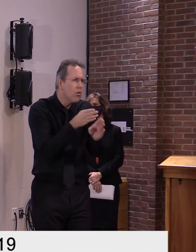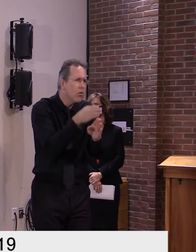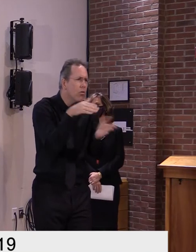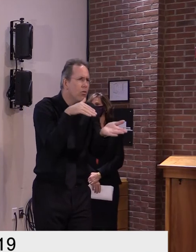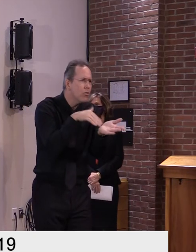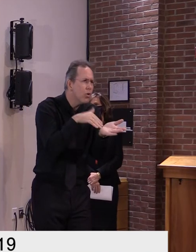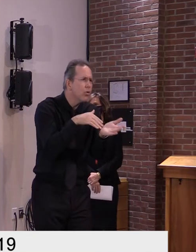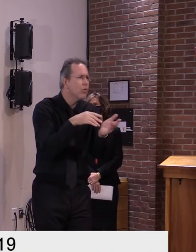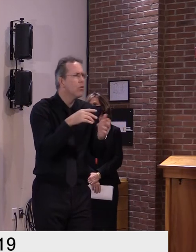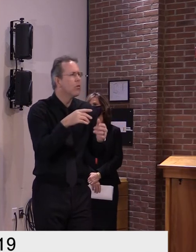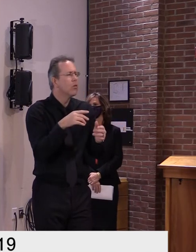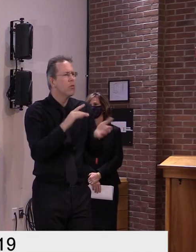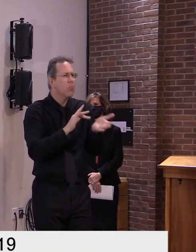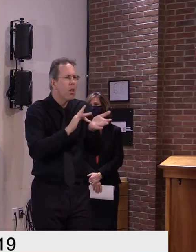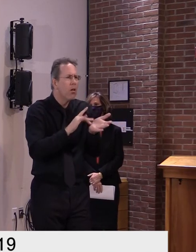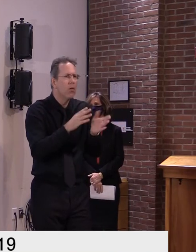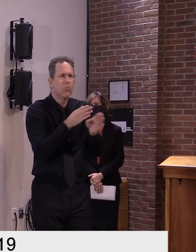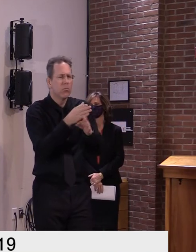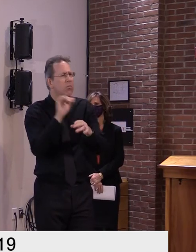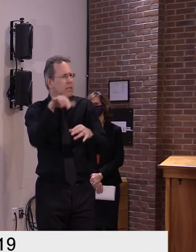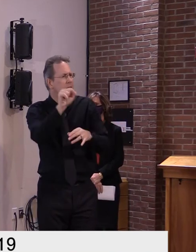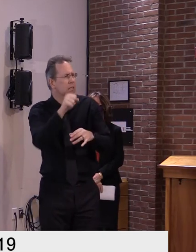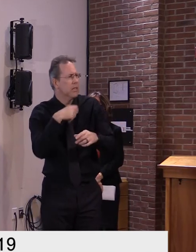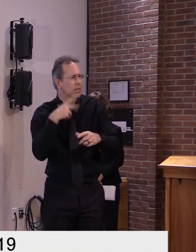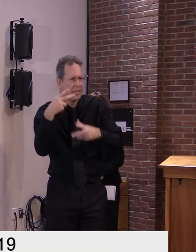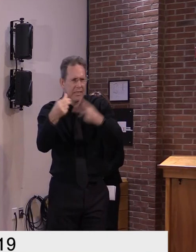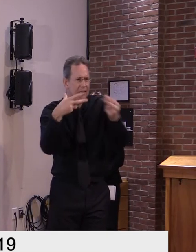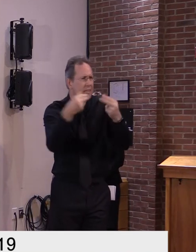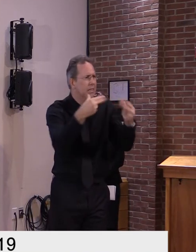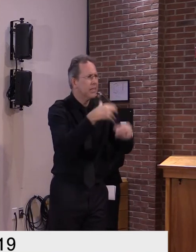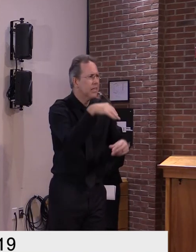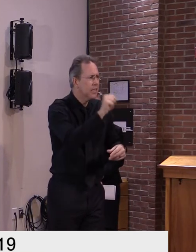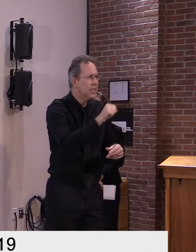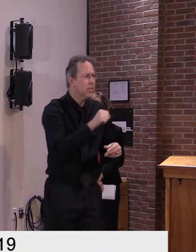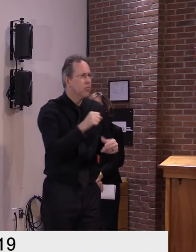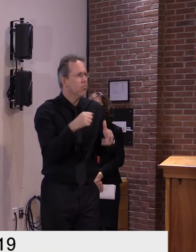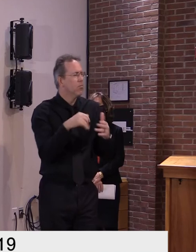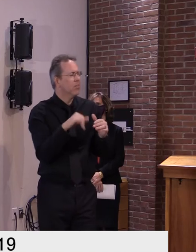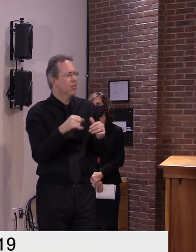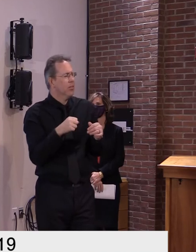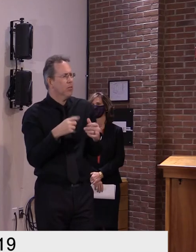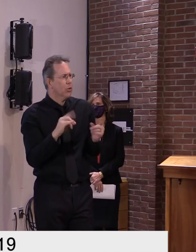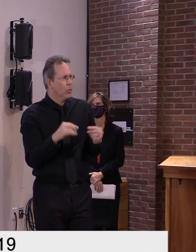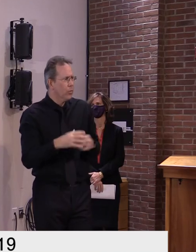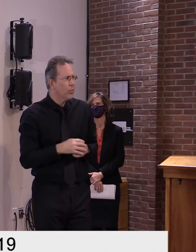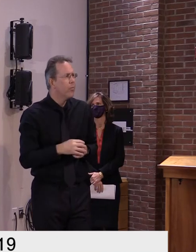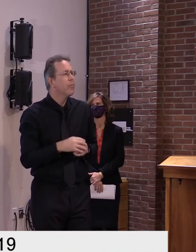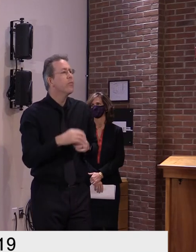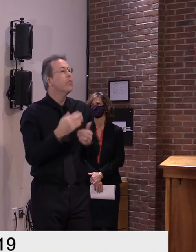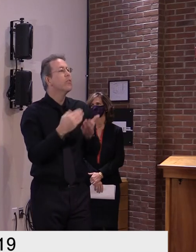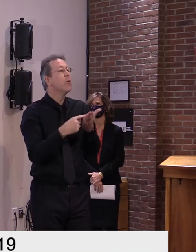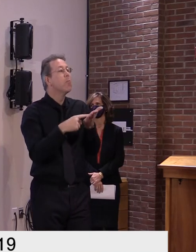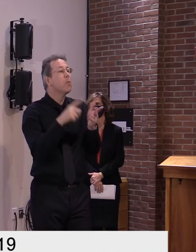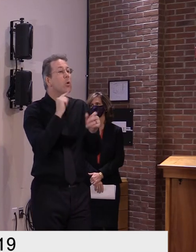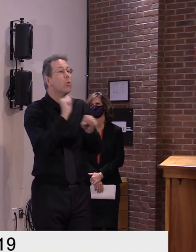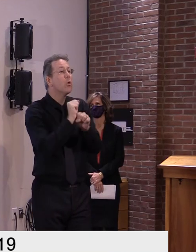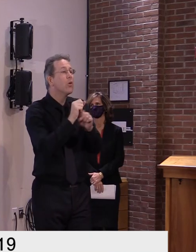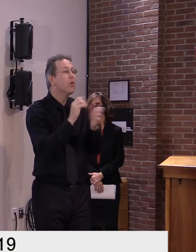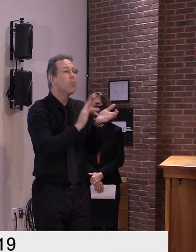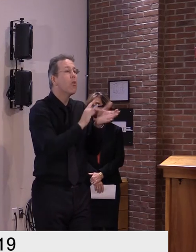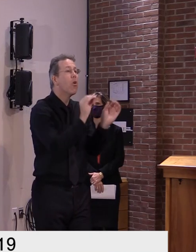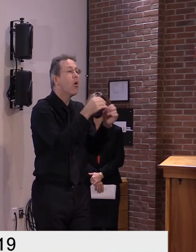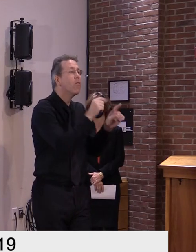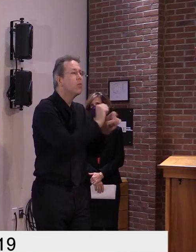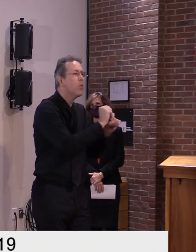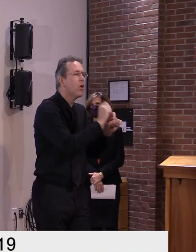go about vaccinating those people who aren't really employed by the hospital, but they're in the region